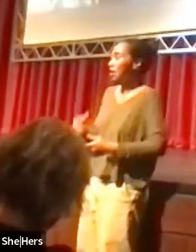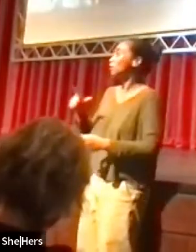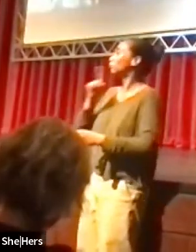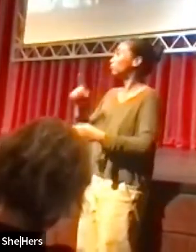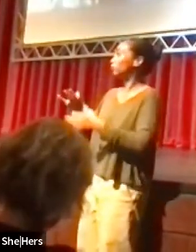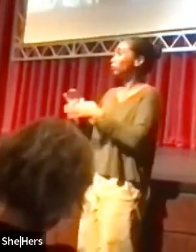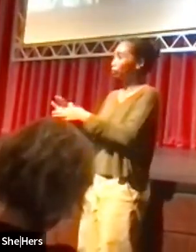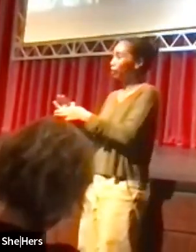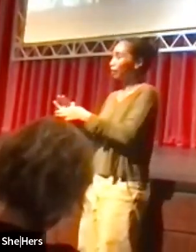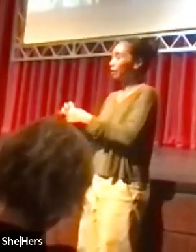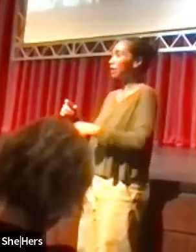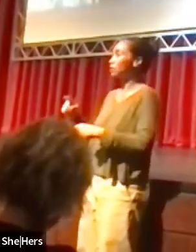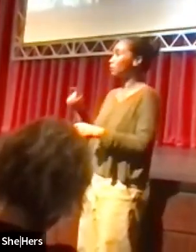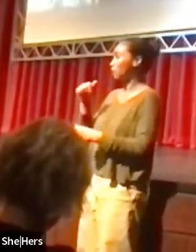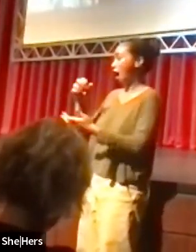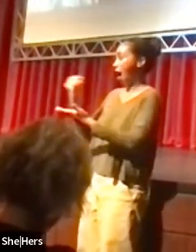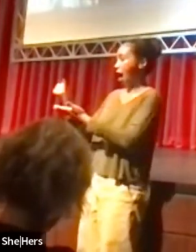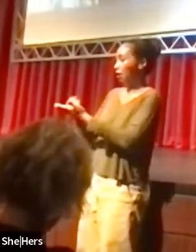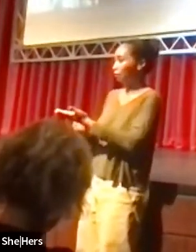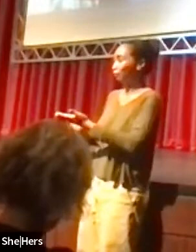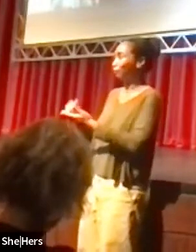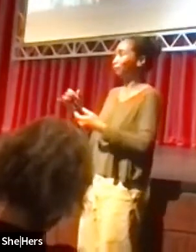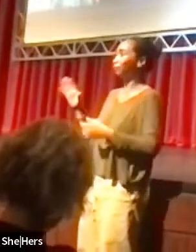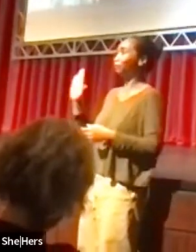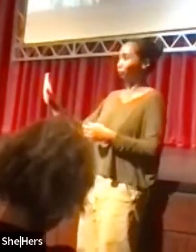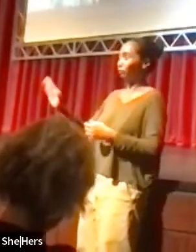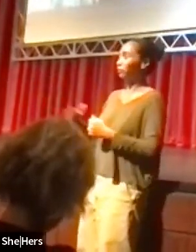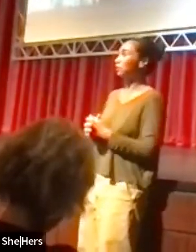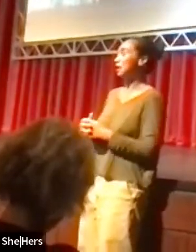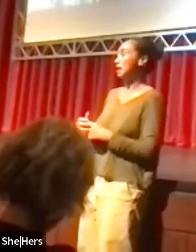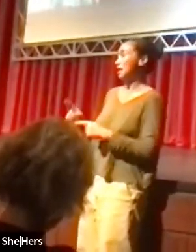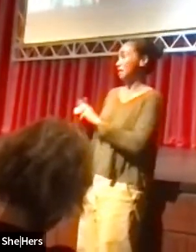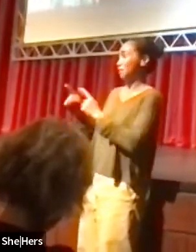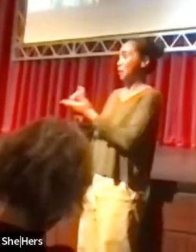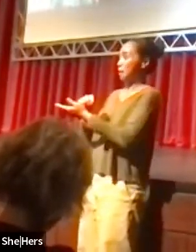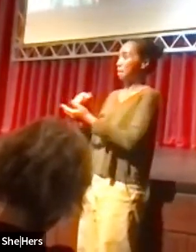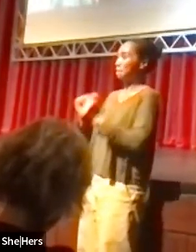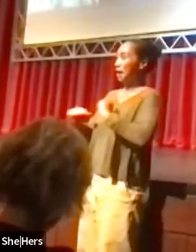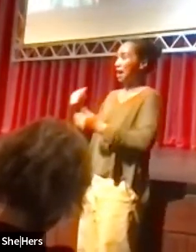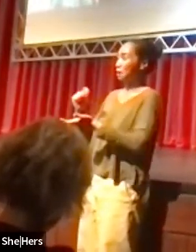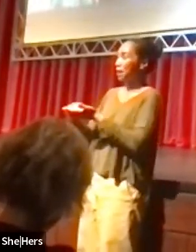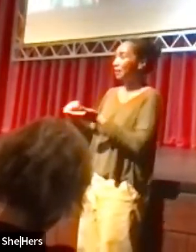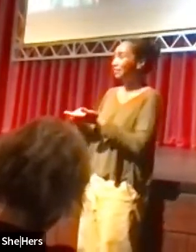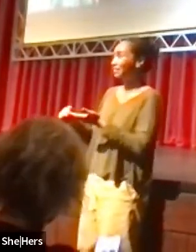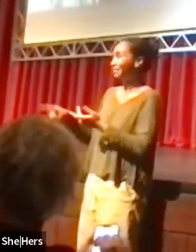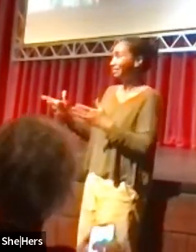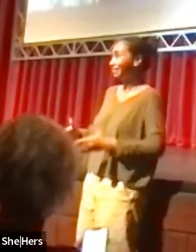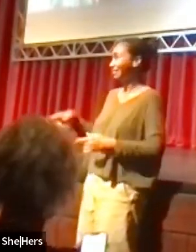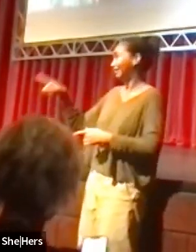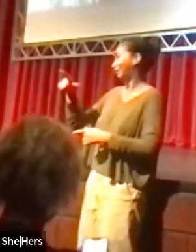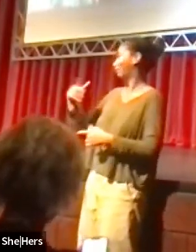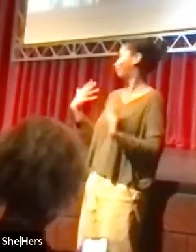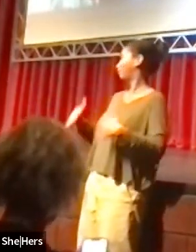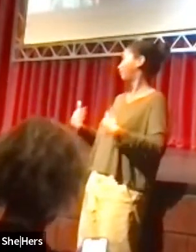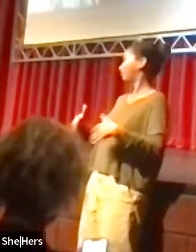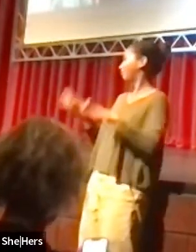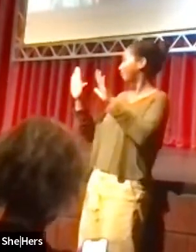strong bias towards that art form. So any playwrights or screenwriters out there, look on.